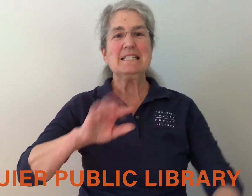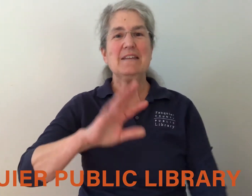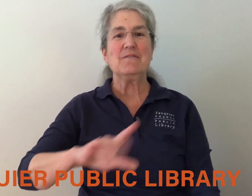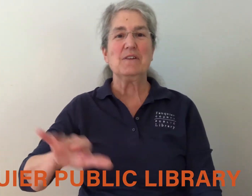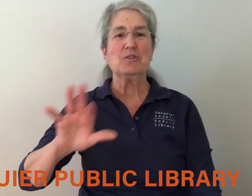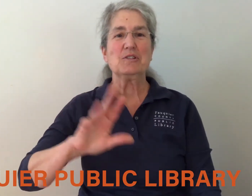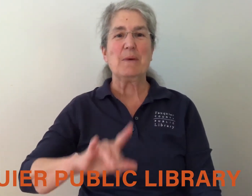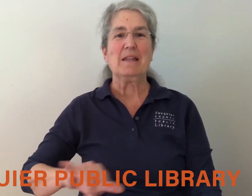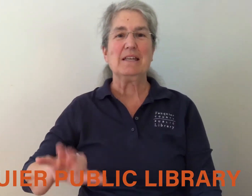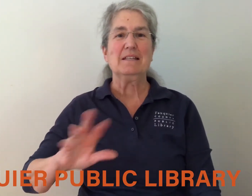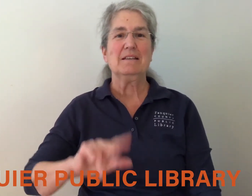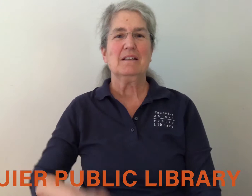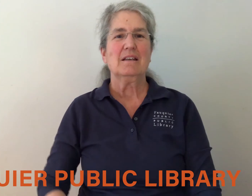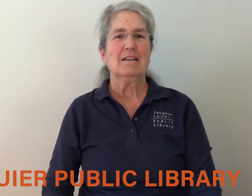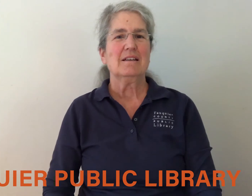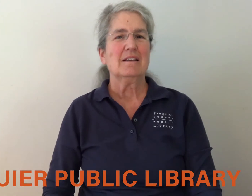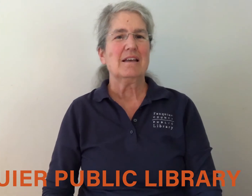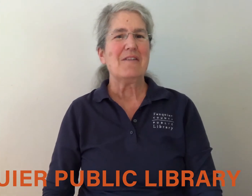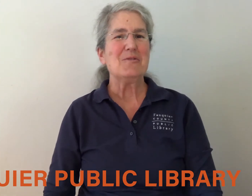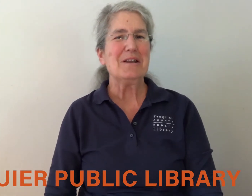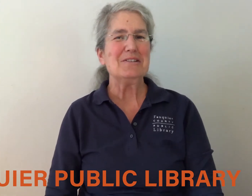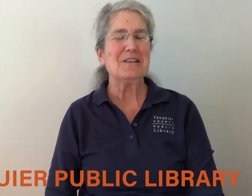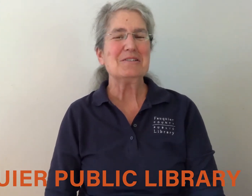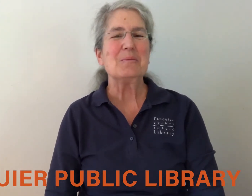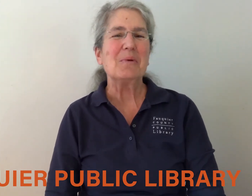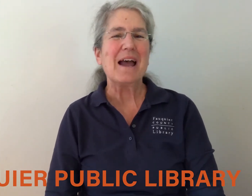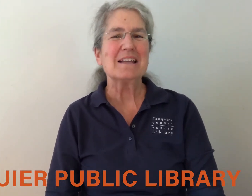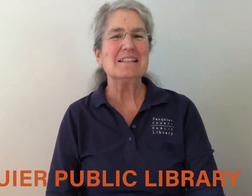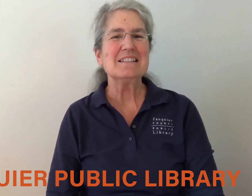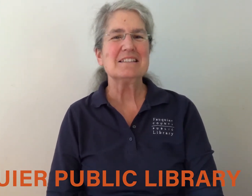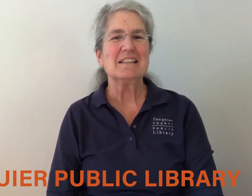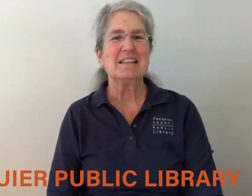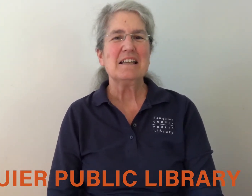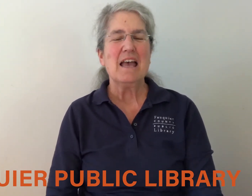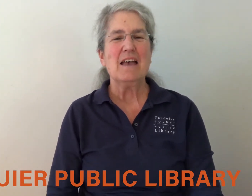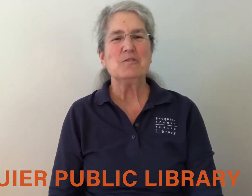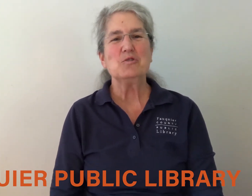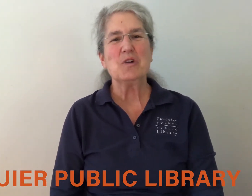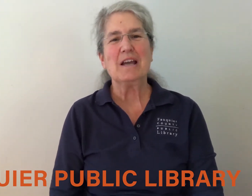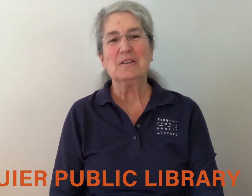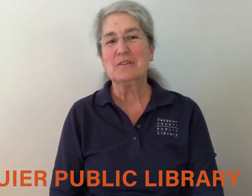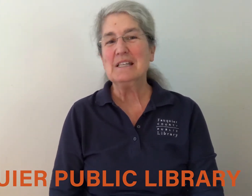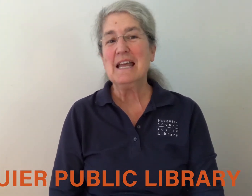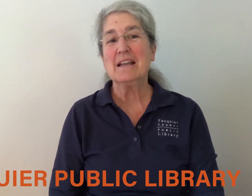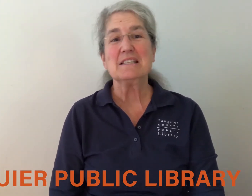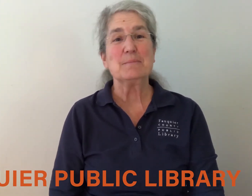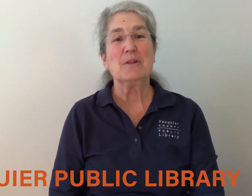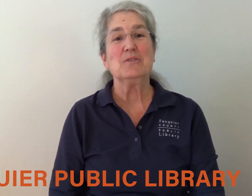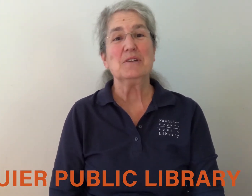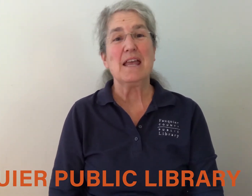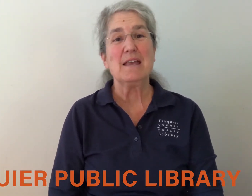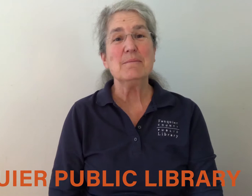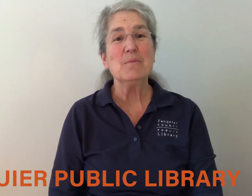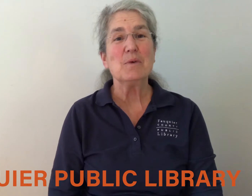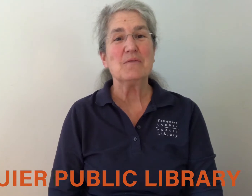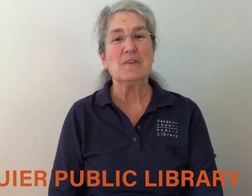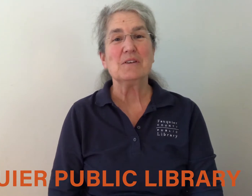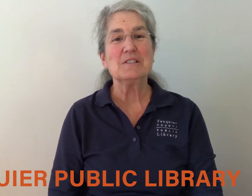and fingerspelling. Have you had a chance to practice? Have you tried learning how to spell your name with